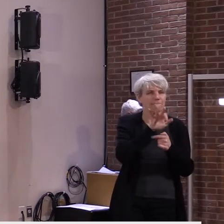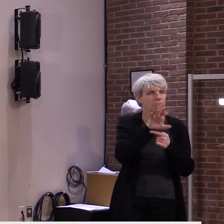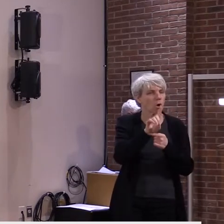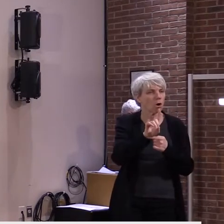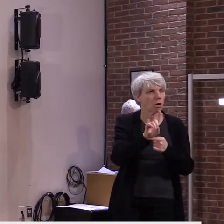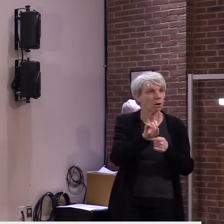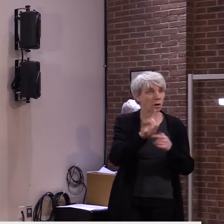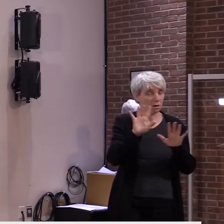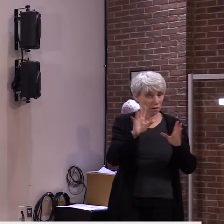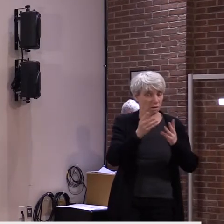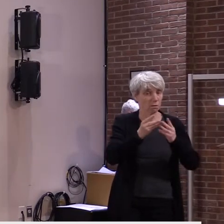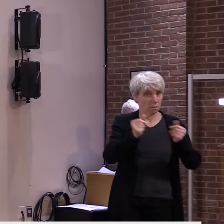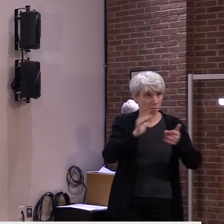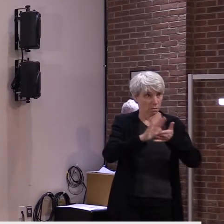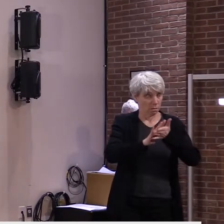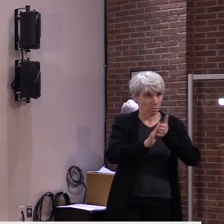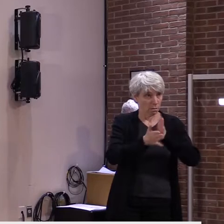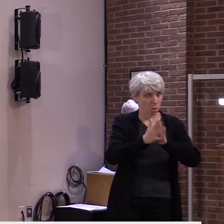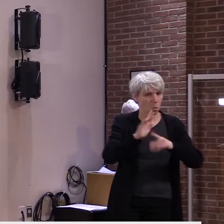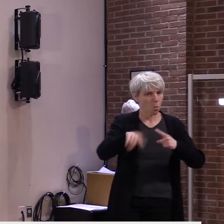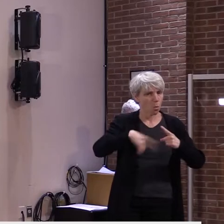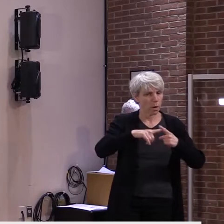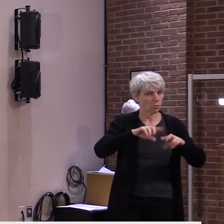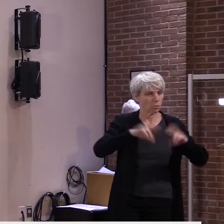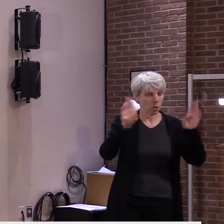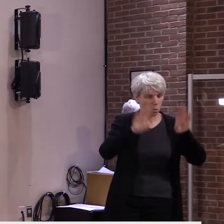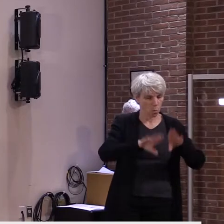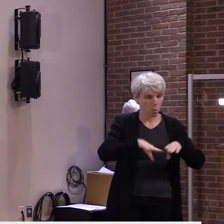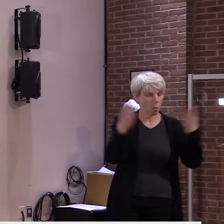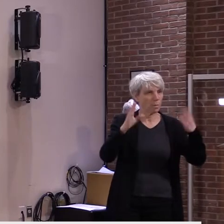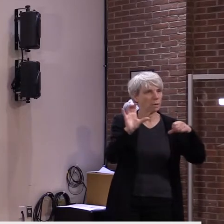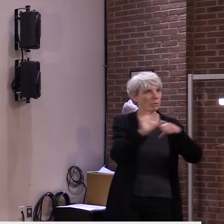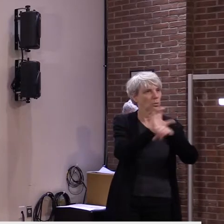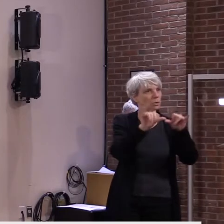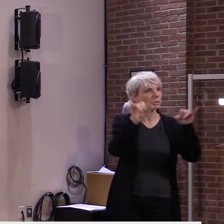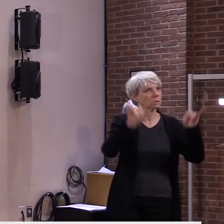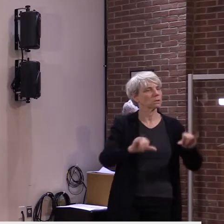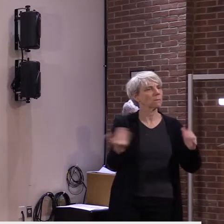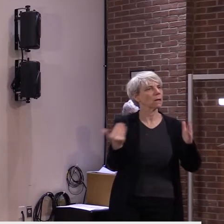go reopen the online system?